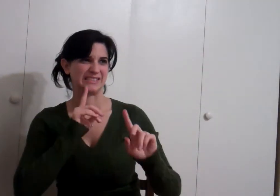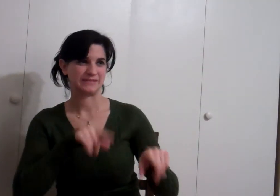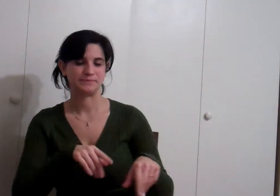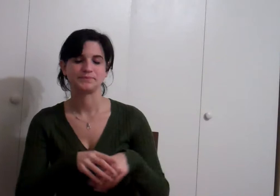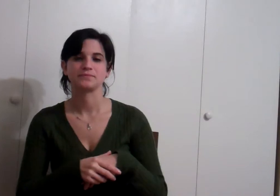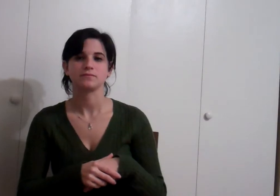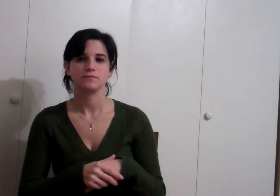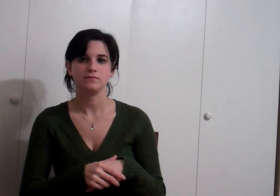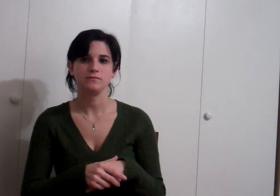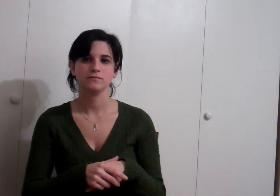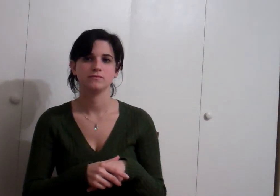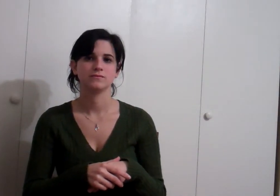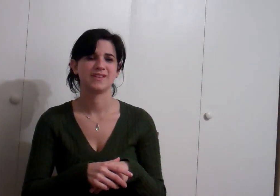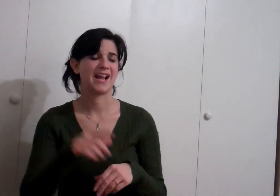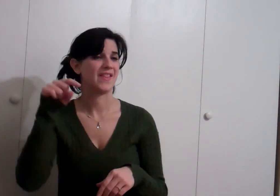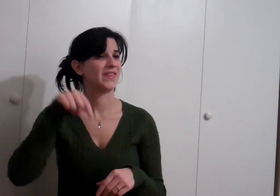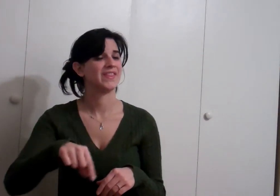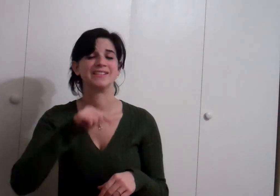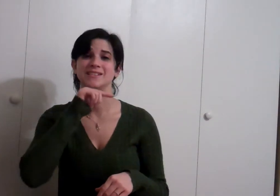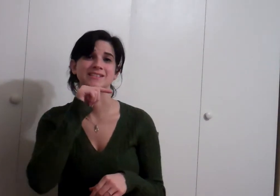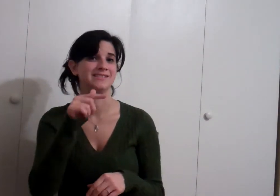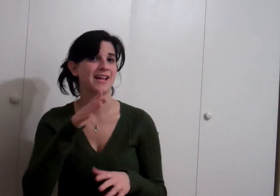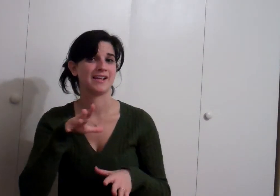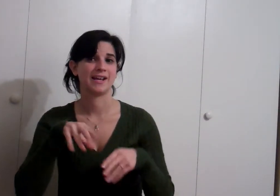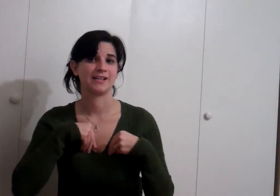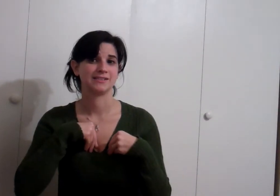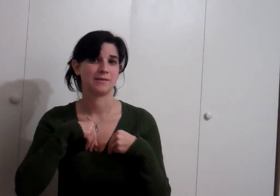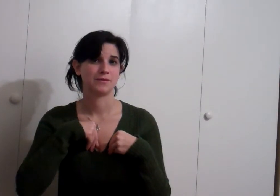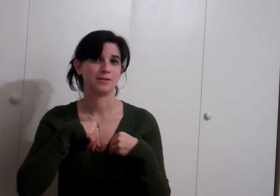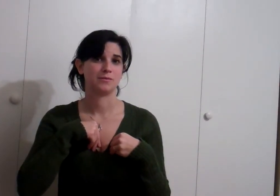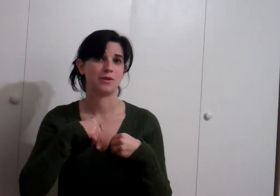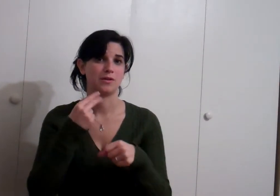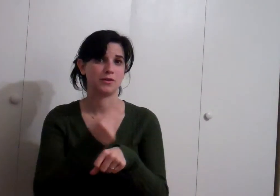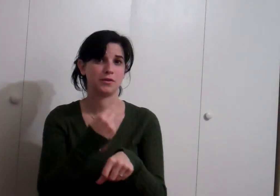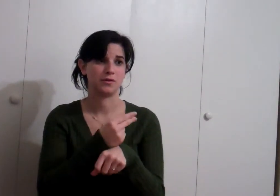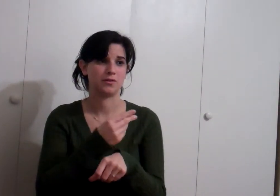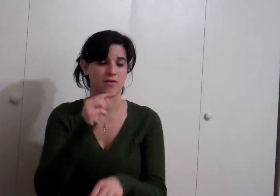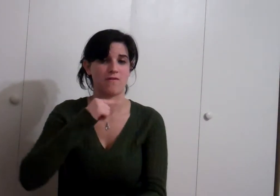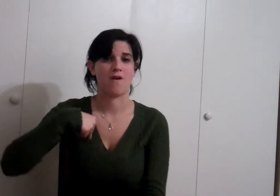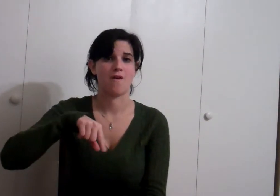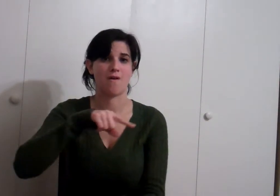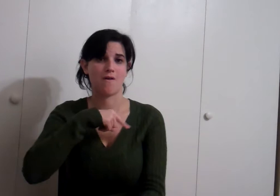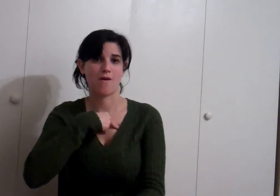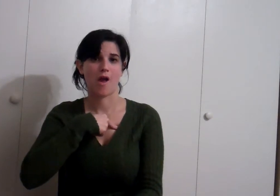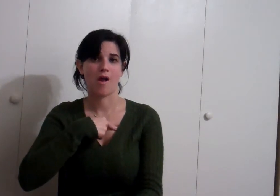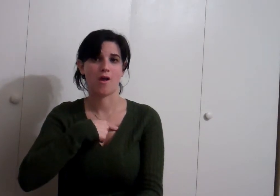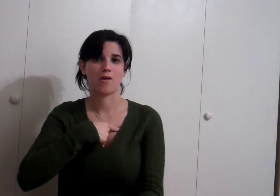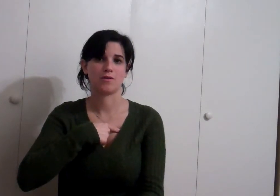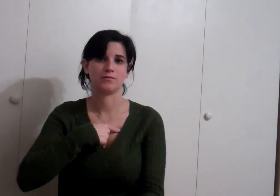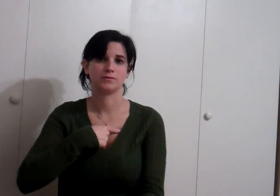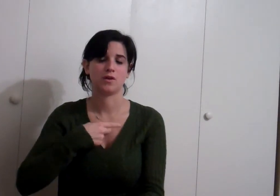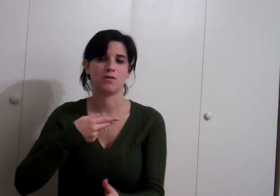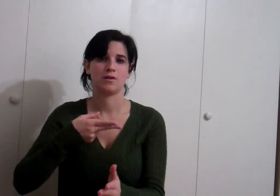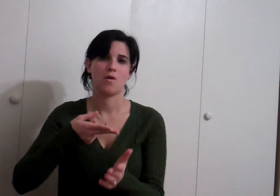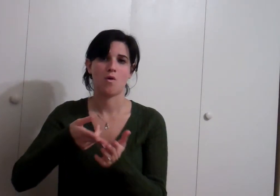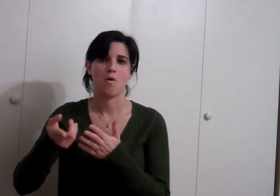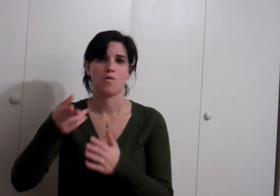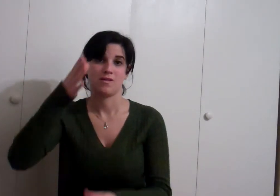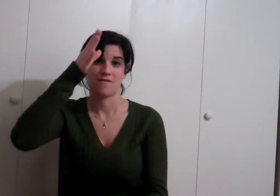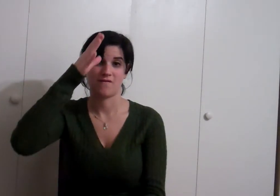this absolutely unacceptable use of the image of the Holy Father manipulated and exploited in a publicity campaign with